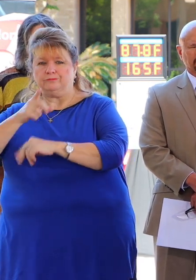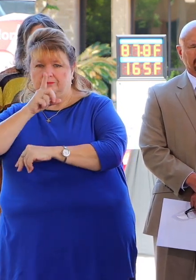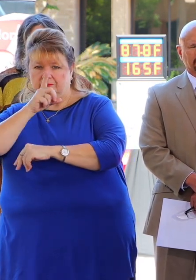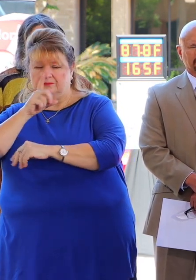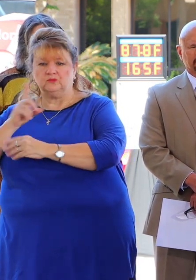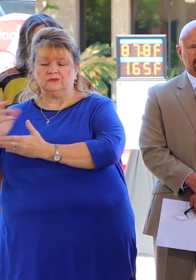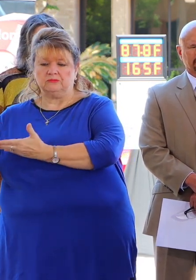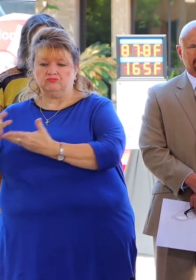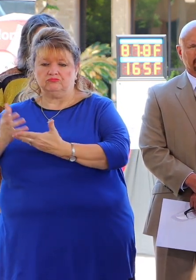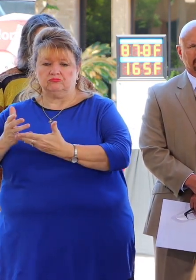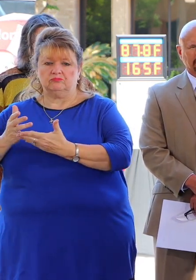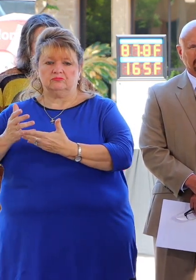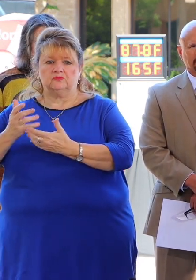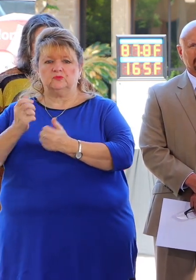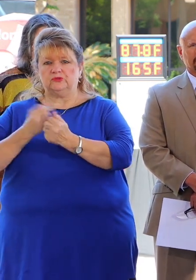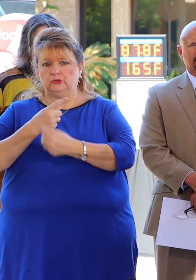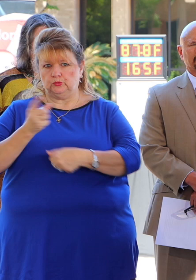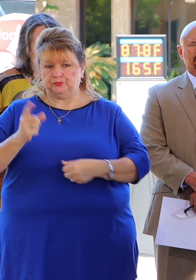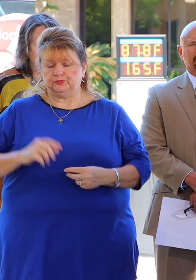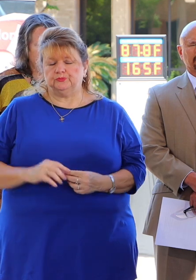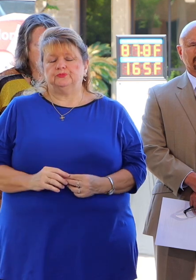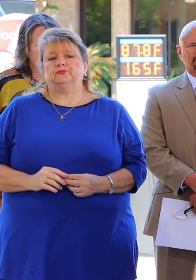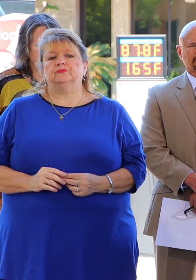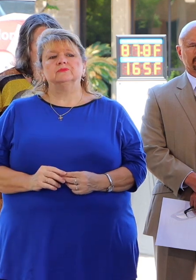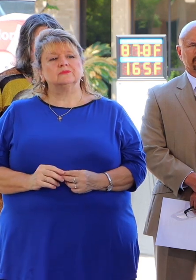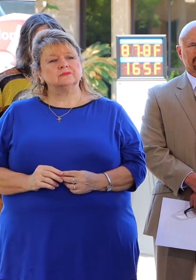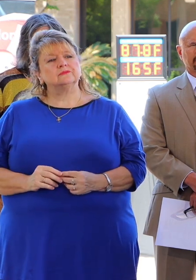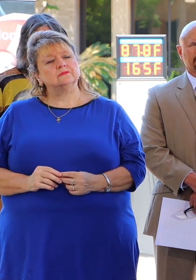quote with everyone.